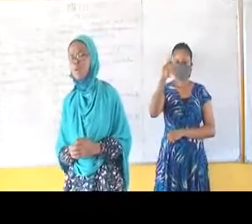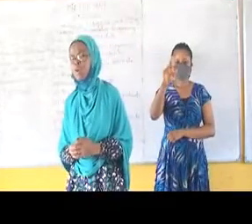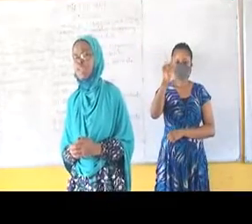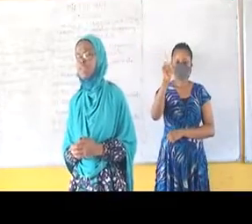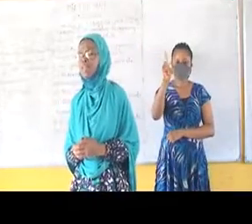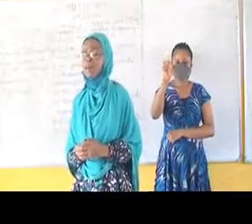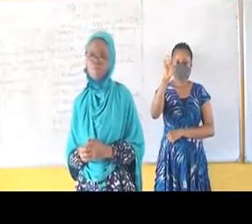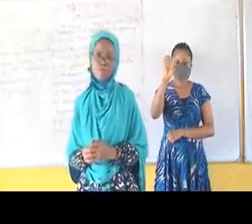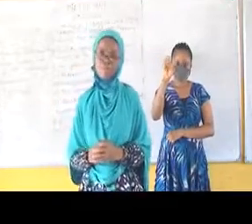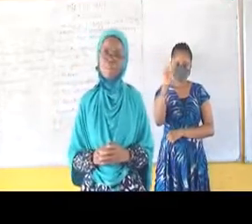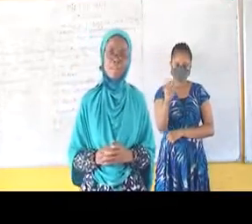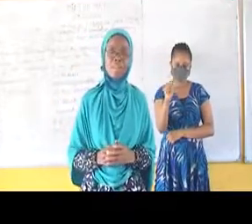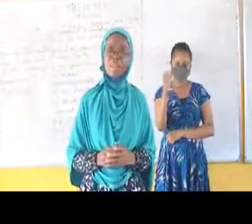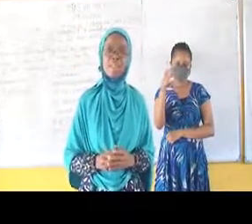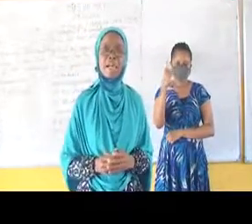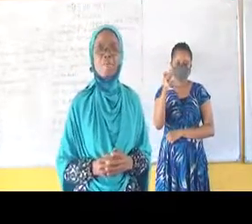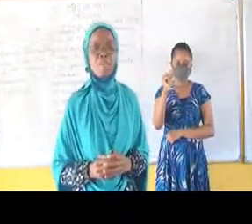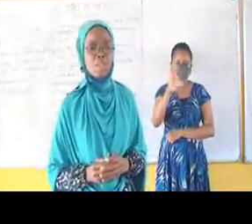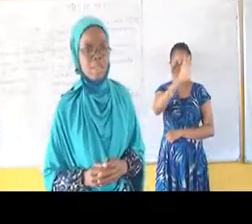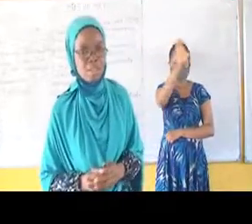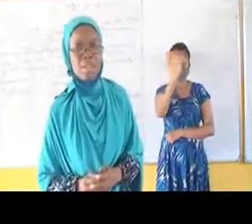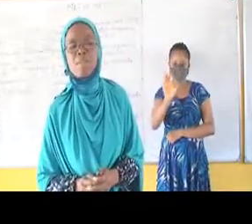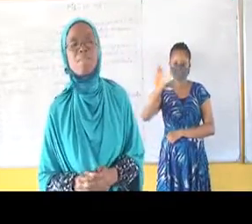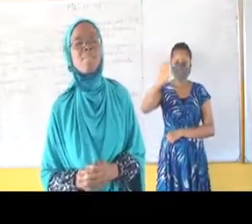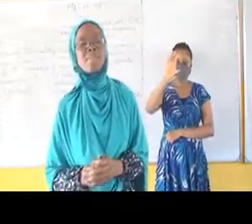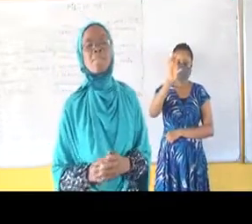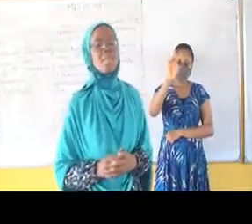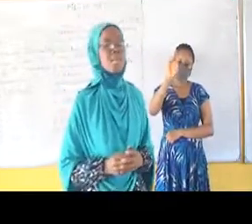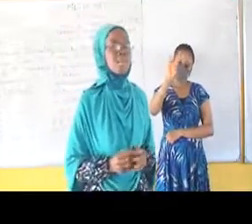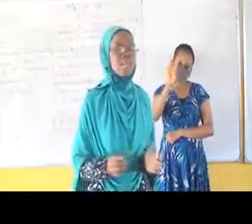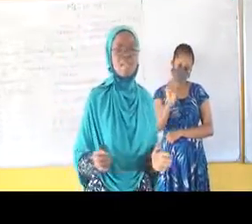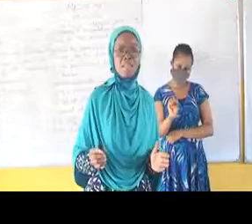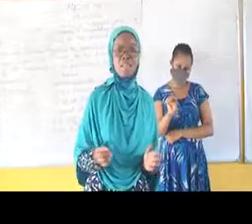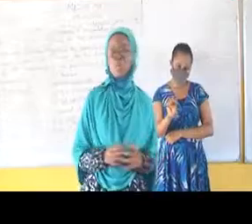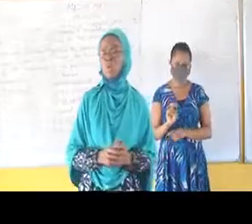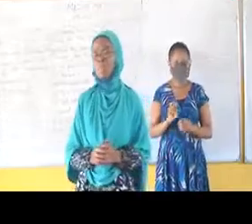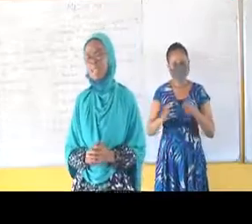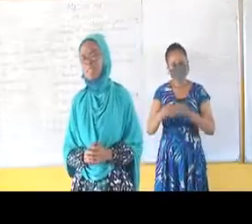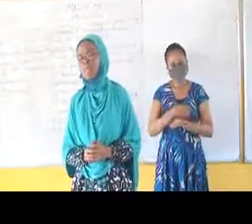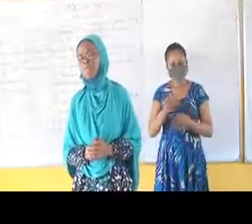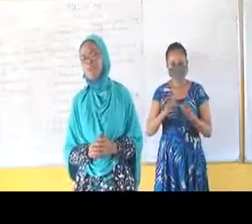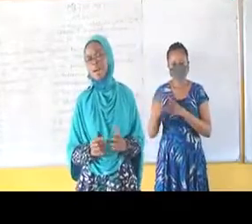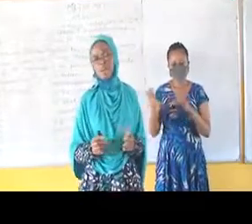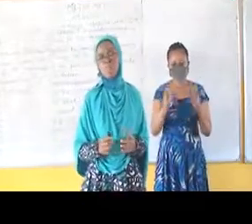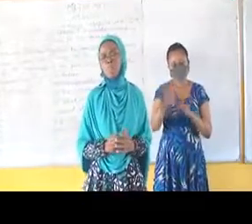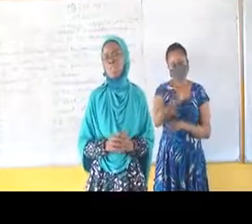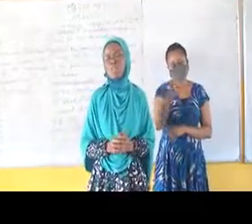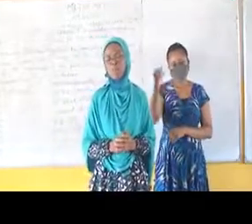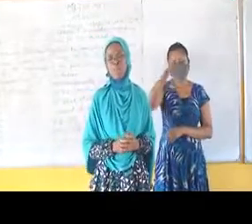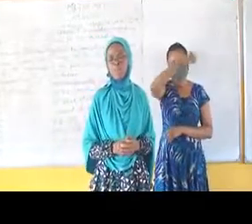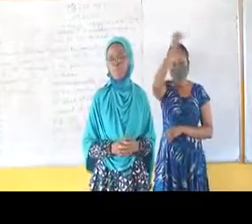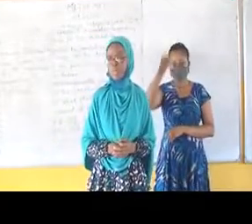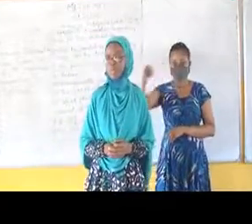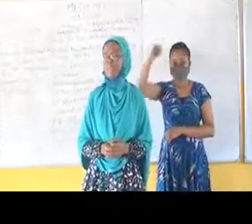another important graph. This time is statistics. Statistics, we know that is a very